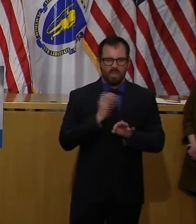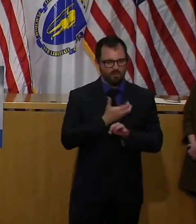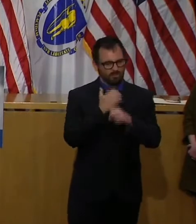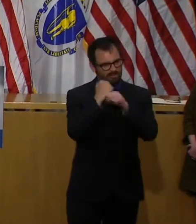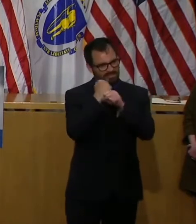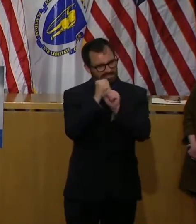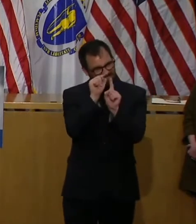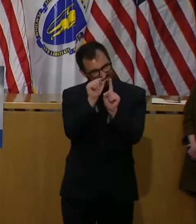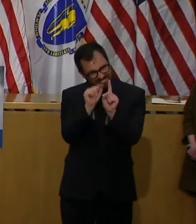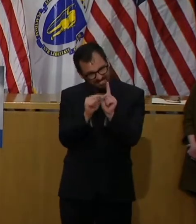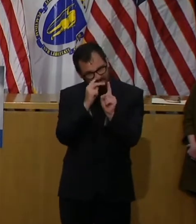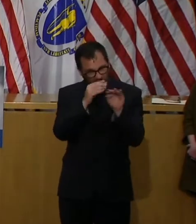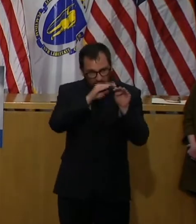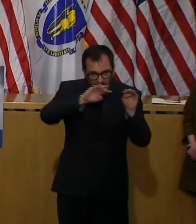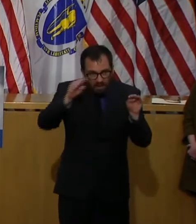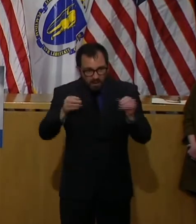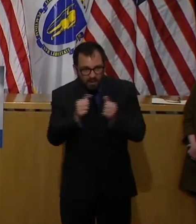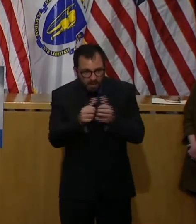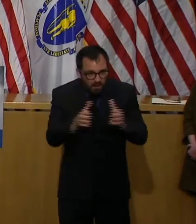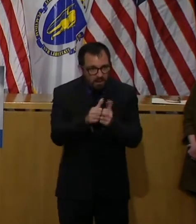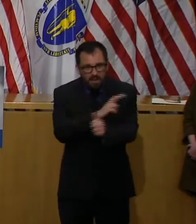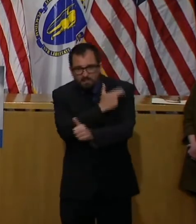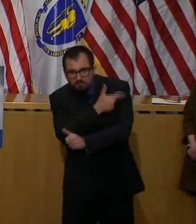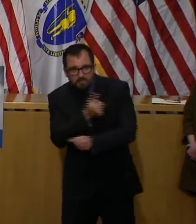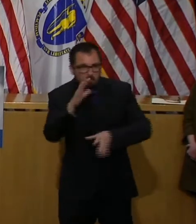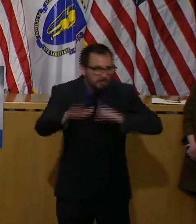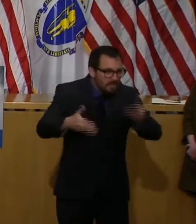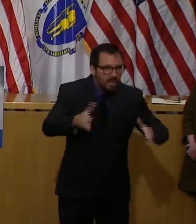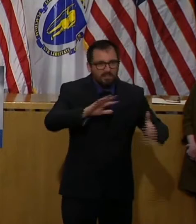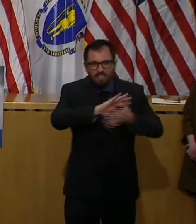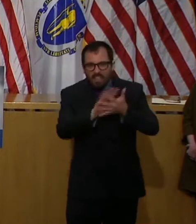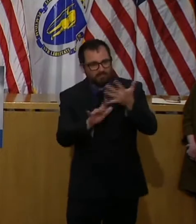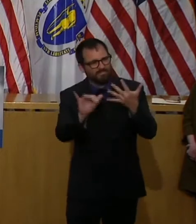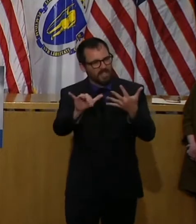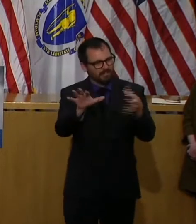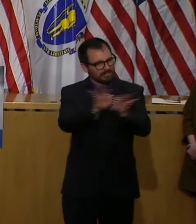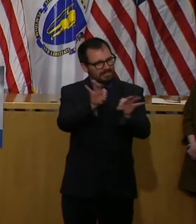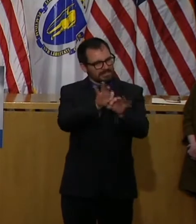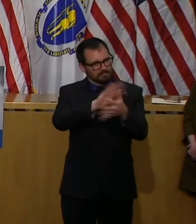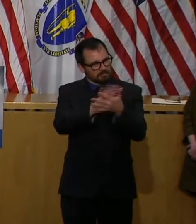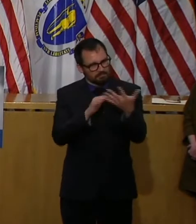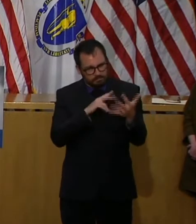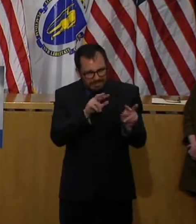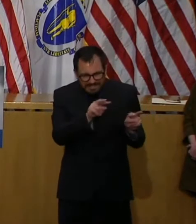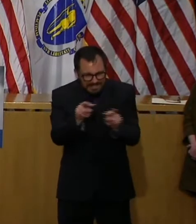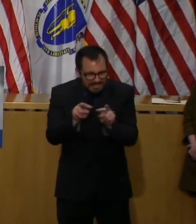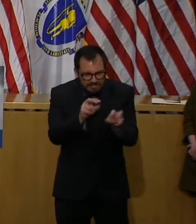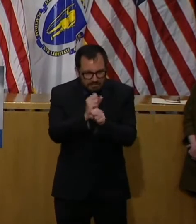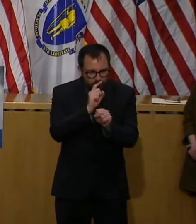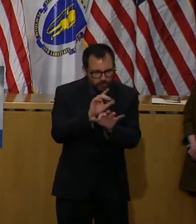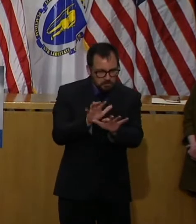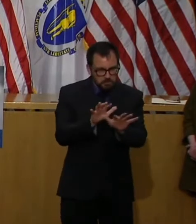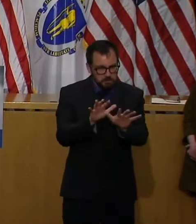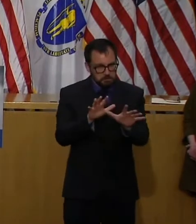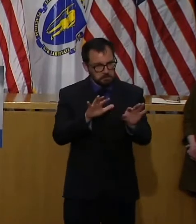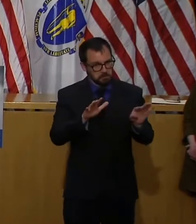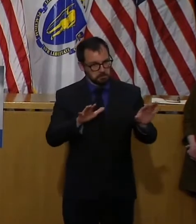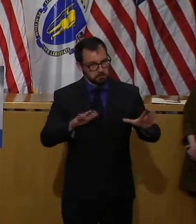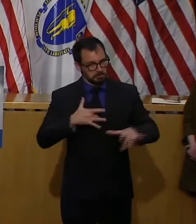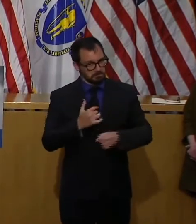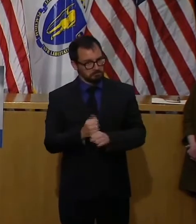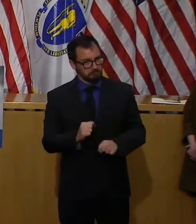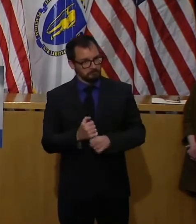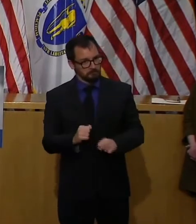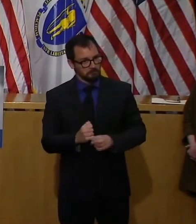I think the end result, I would hope and anticipate, would look fairly consistent across the states. Have you heard from the